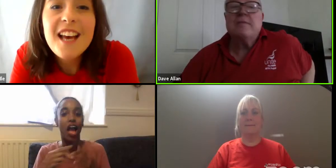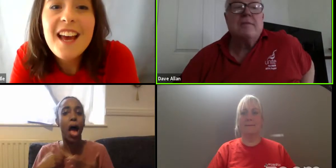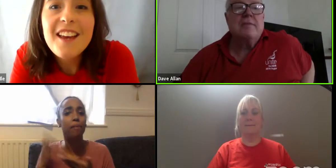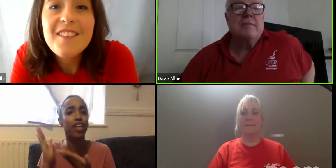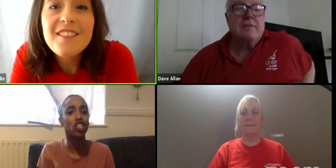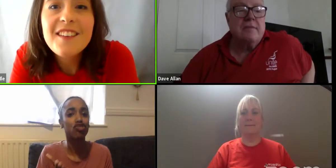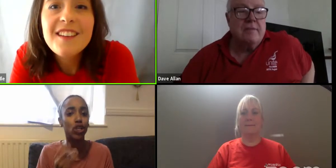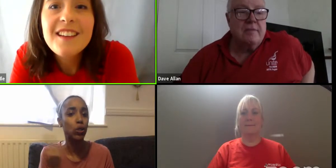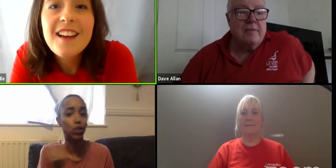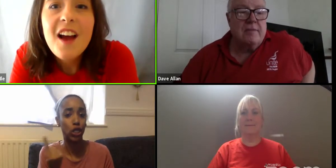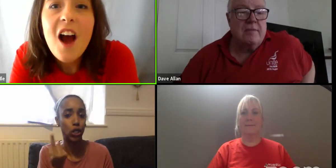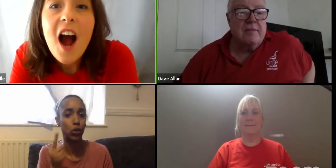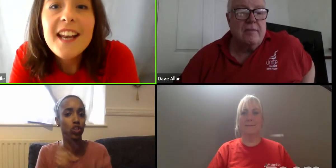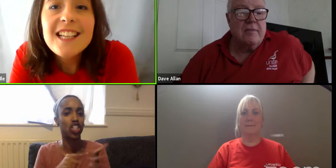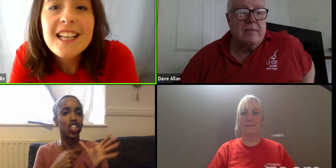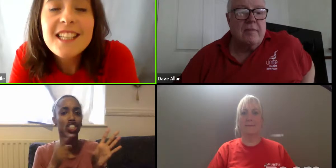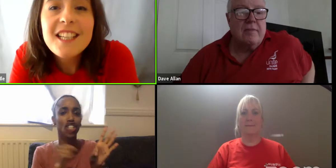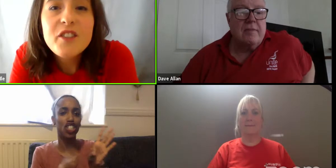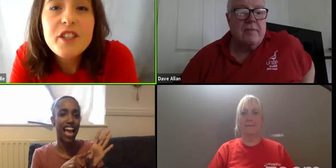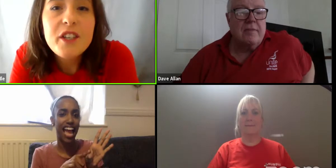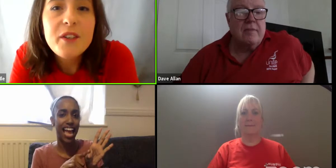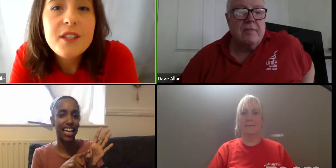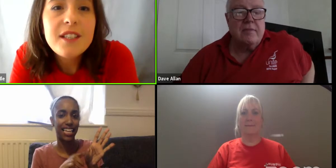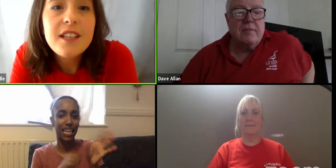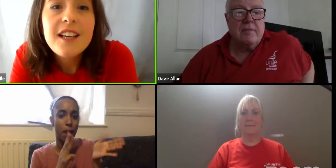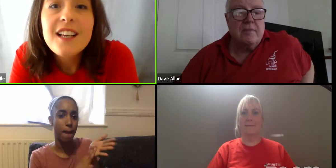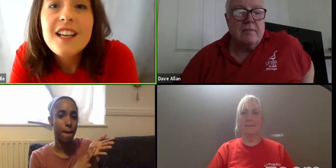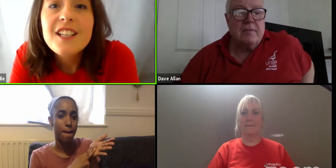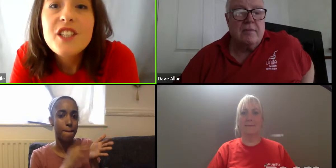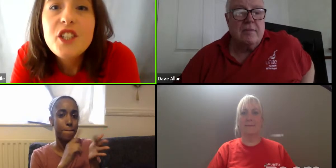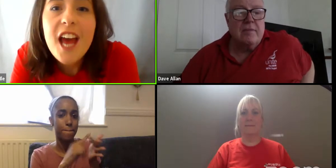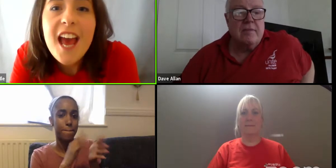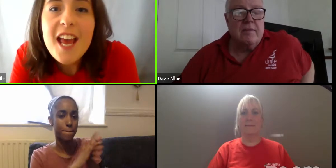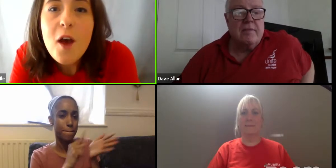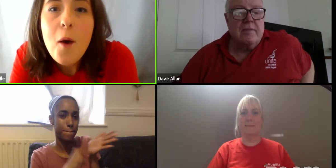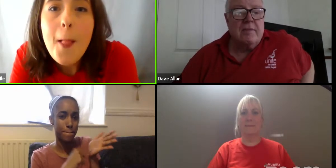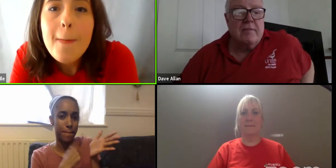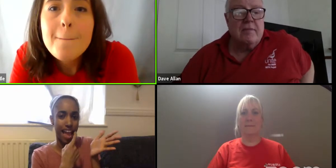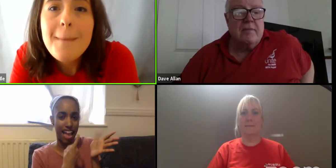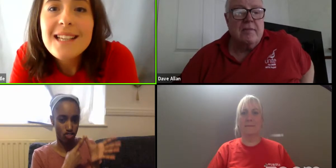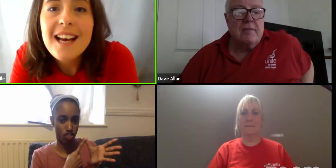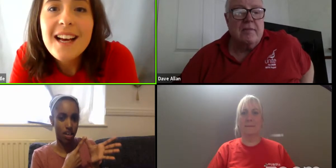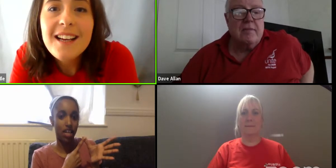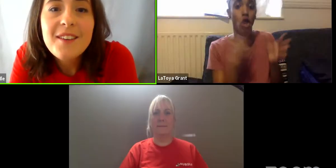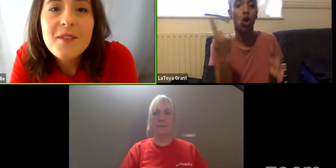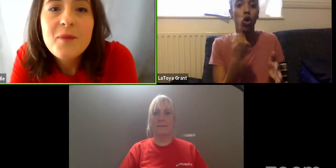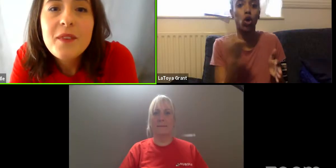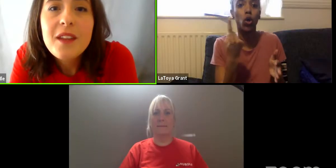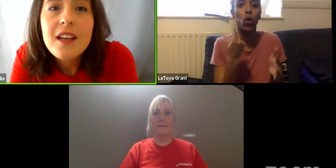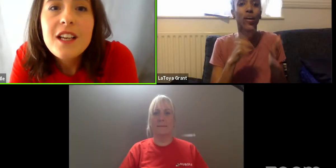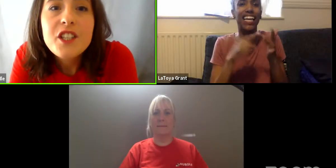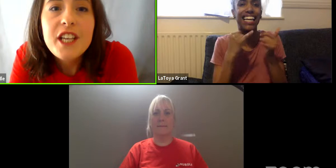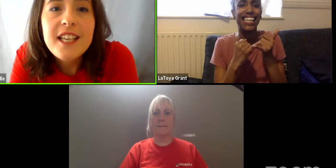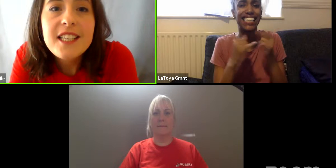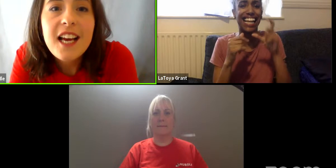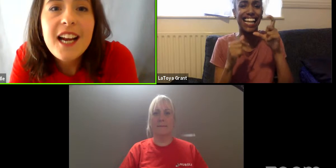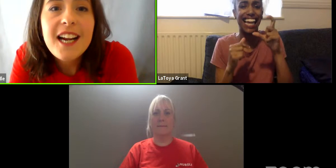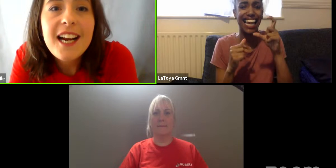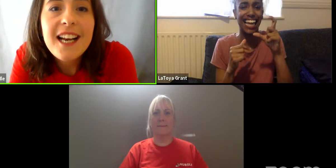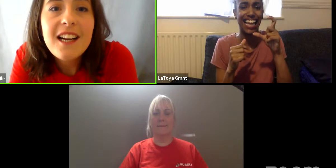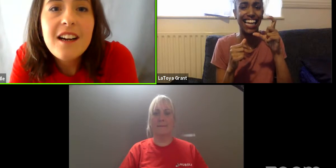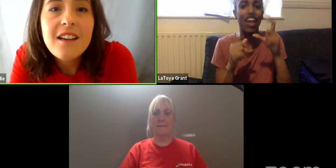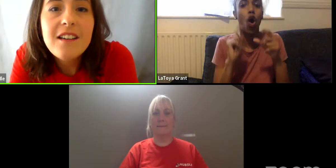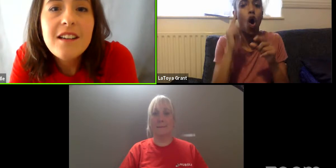Thank you, Dave. And next I'd like to introduce Jaimini Mehta. She's